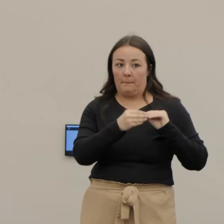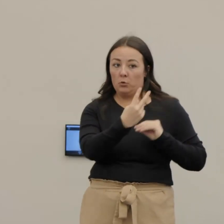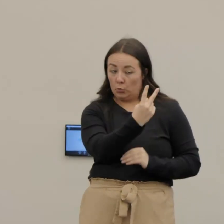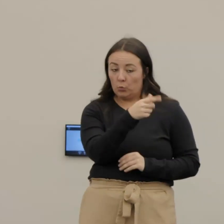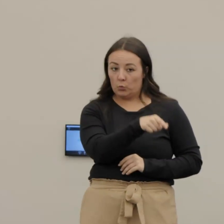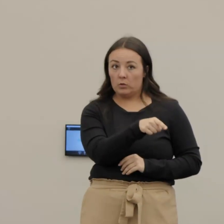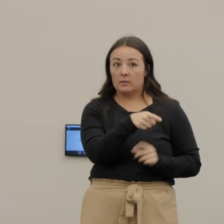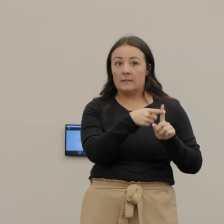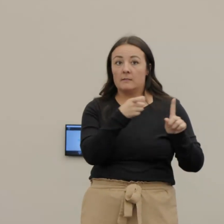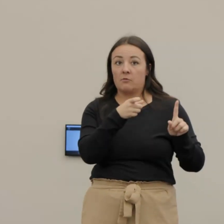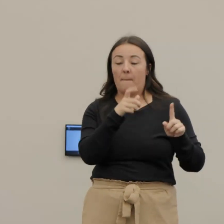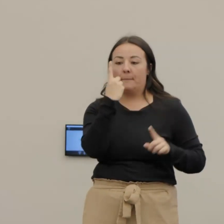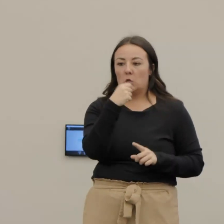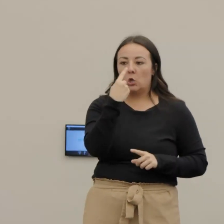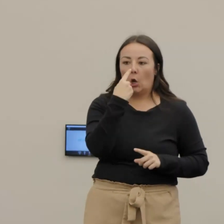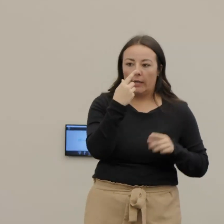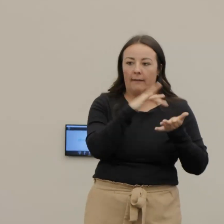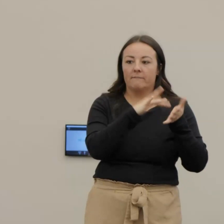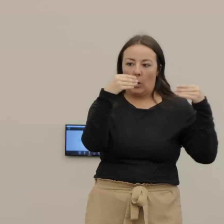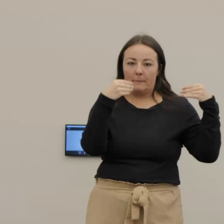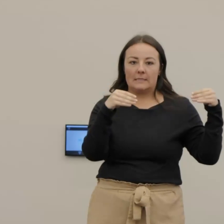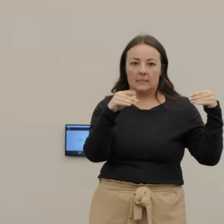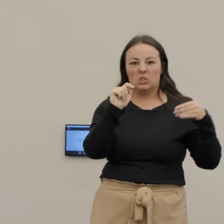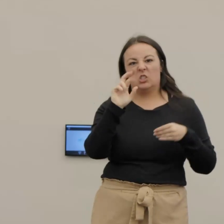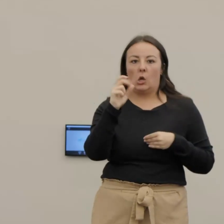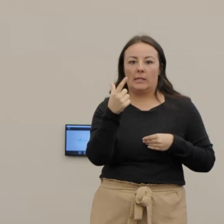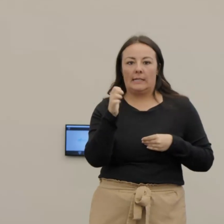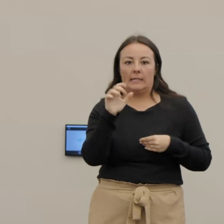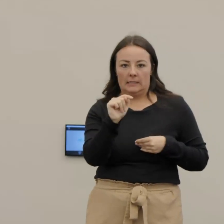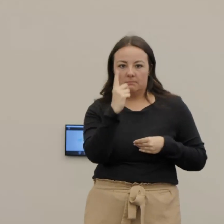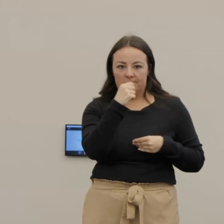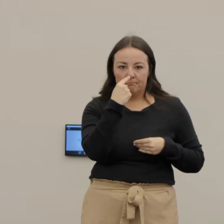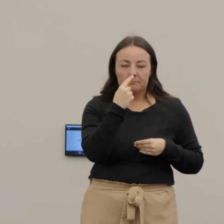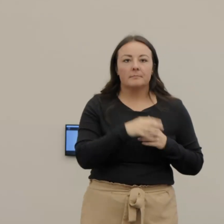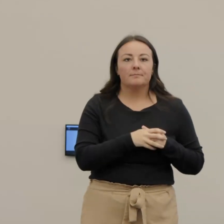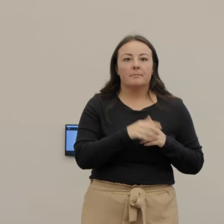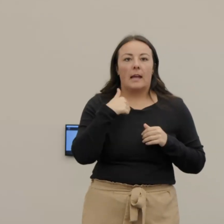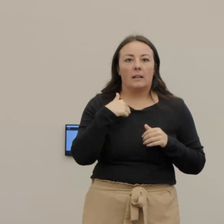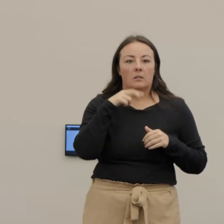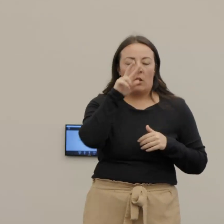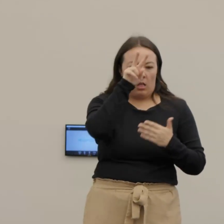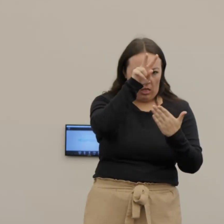happens to be from Target Pharmacy, which I had to look all the way down to the bottom of the bottle.